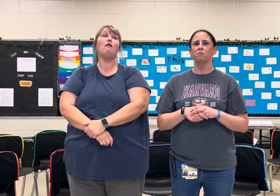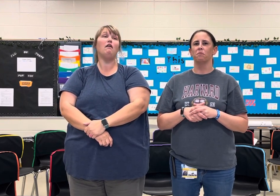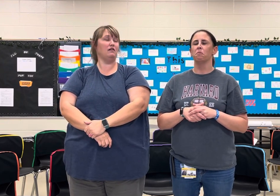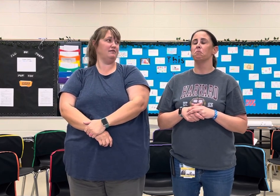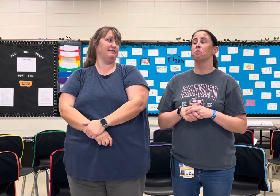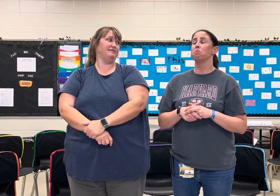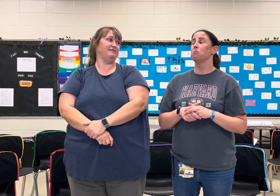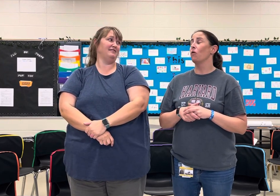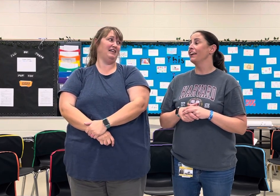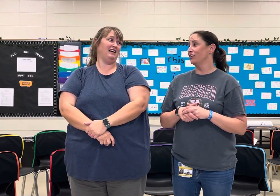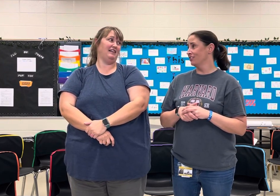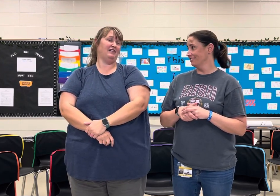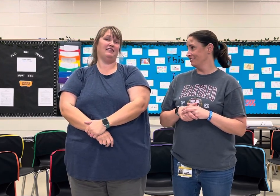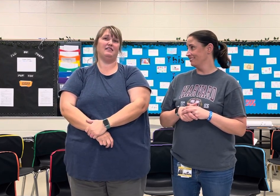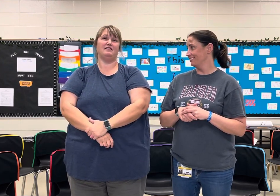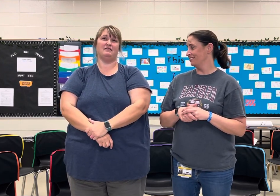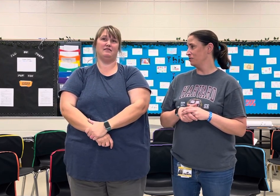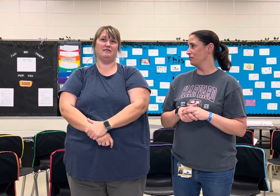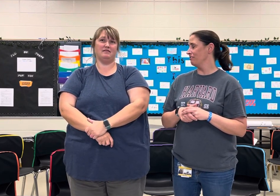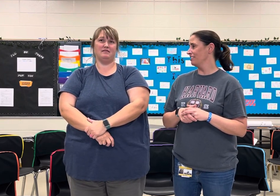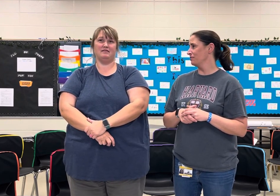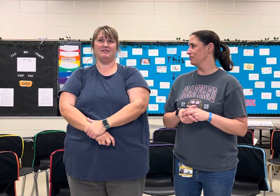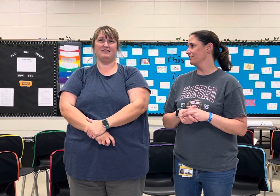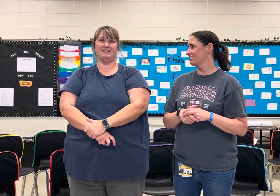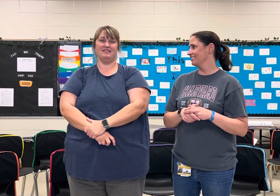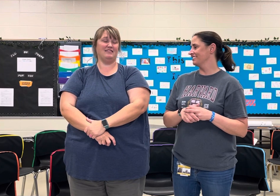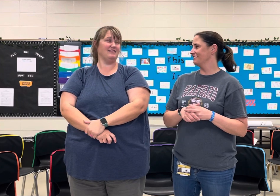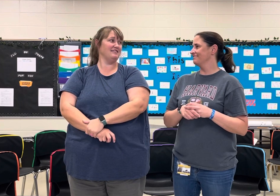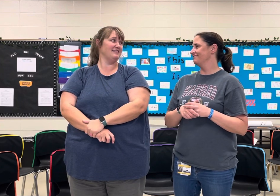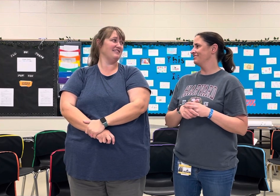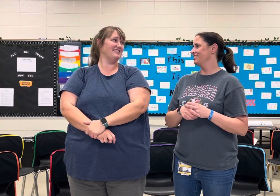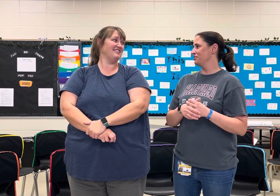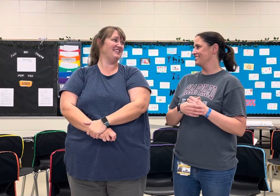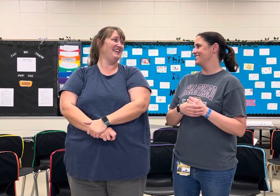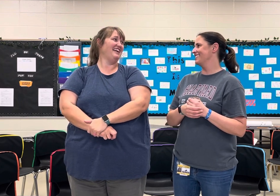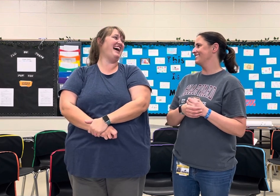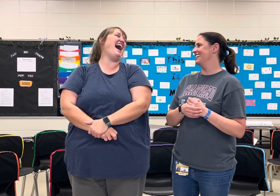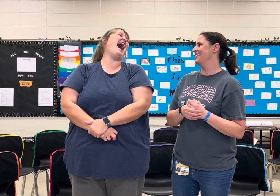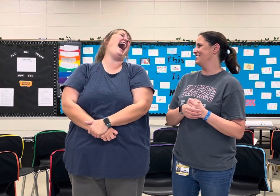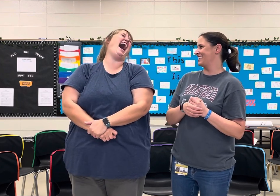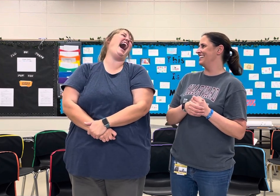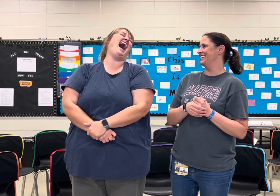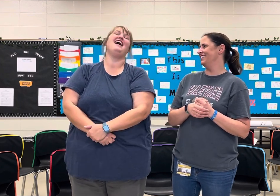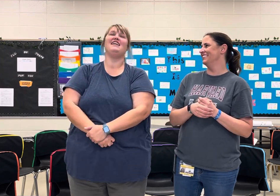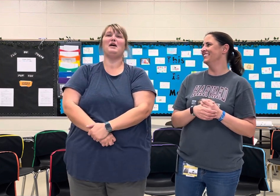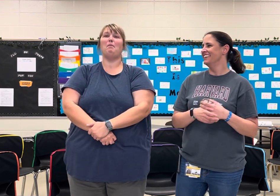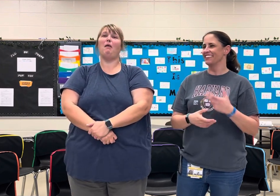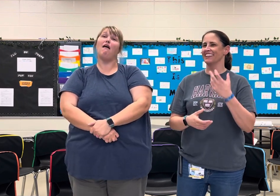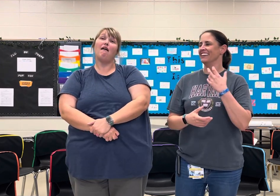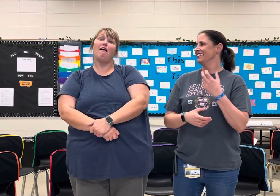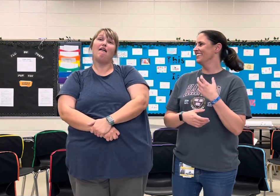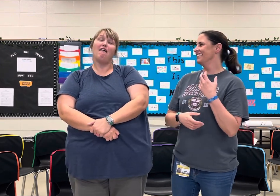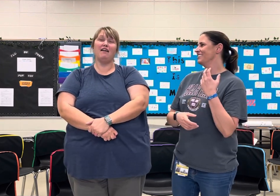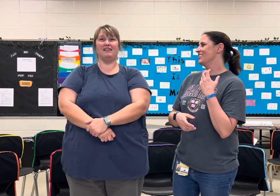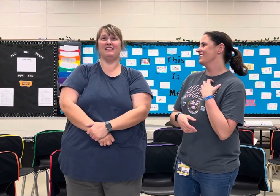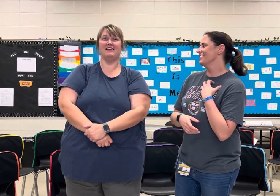Bowl. Boil. Why do I feel like we're the two on TikTok that I always send you? Bowl. The northern